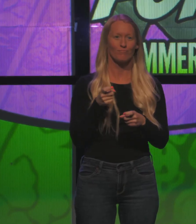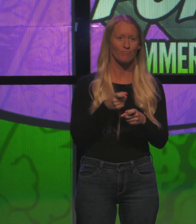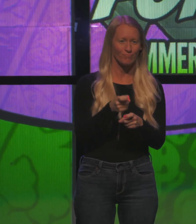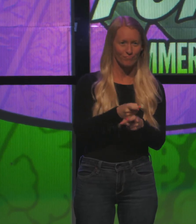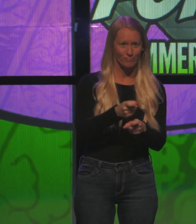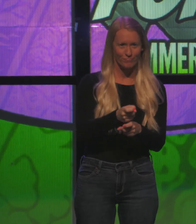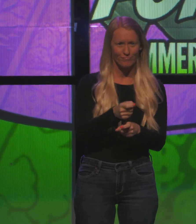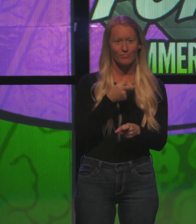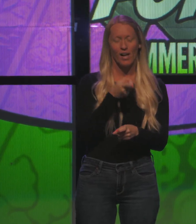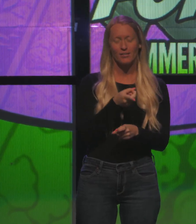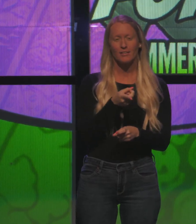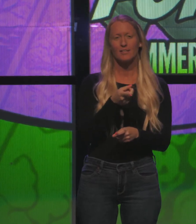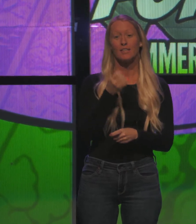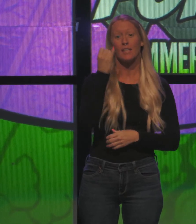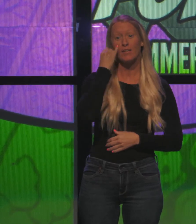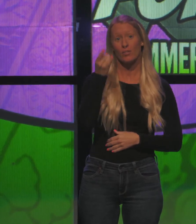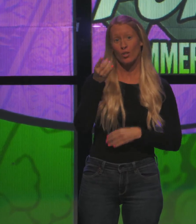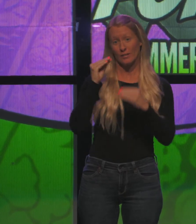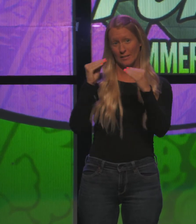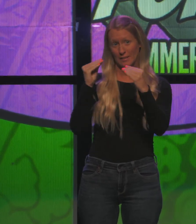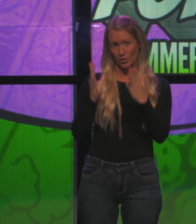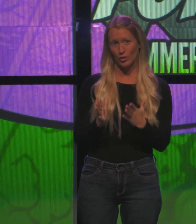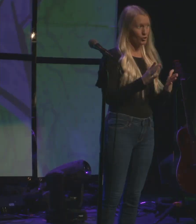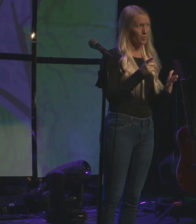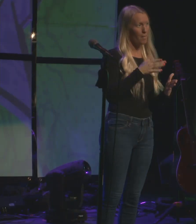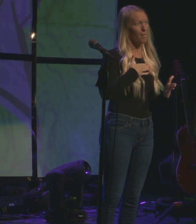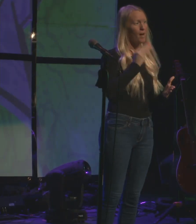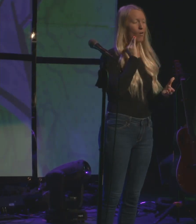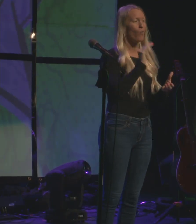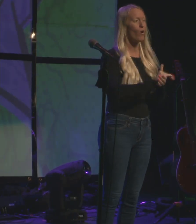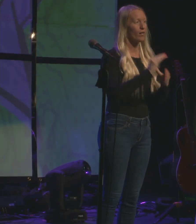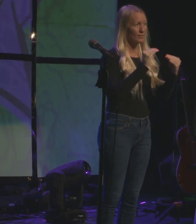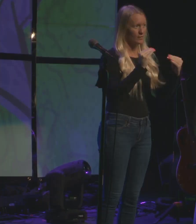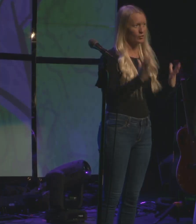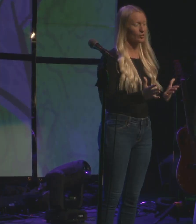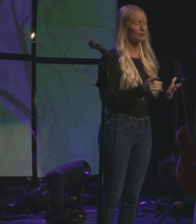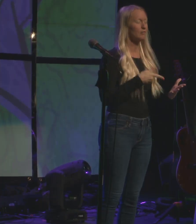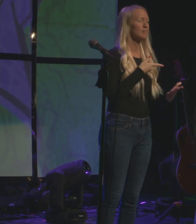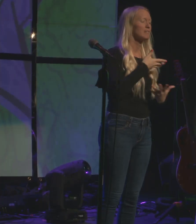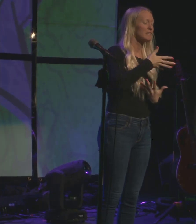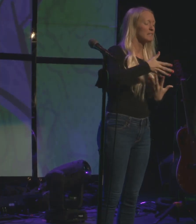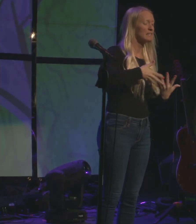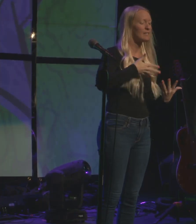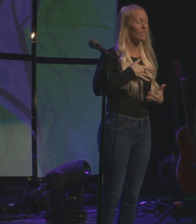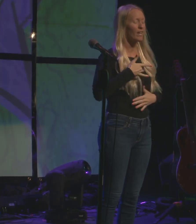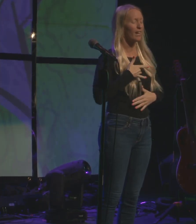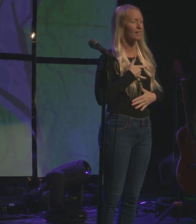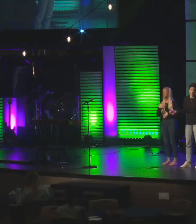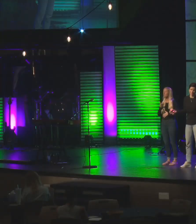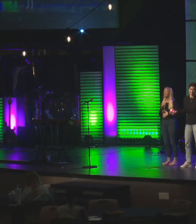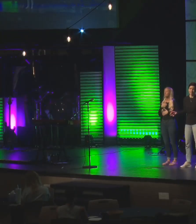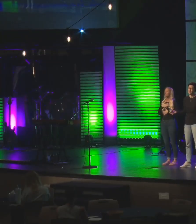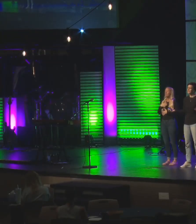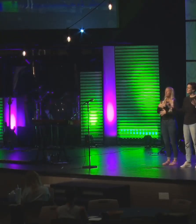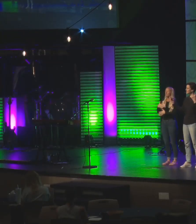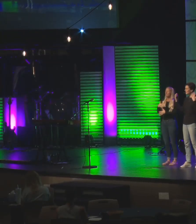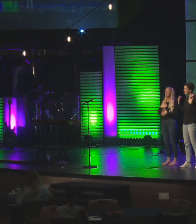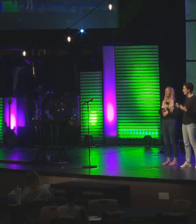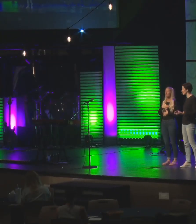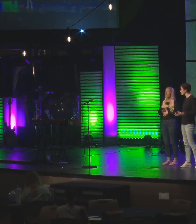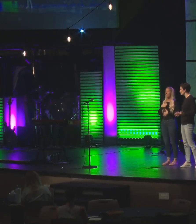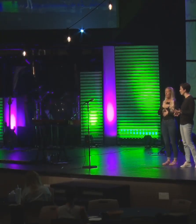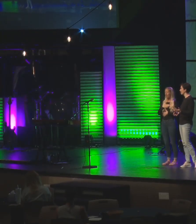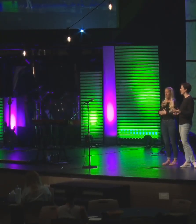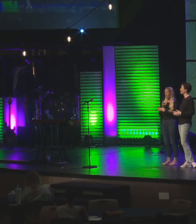mixture of feelings, I'm sure, going back into the school year. So why don't we all just, my week was really busy. I'm in the midst of